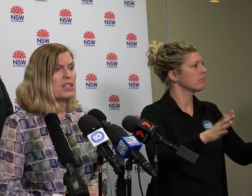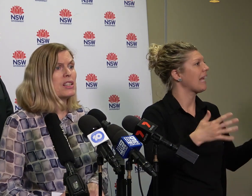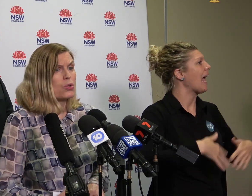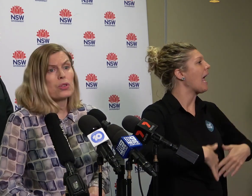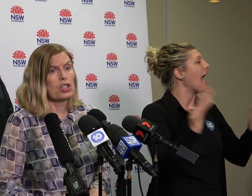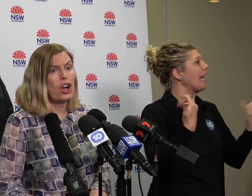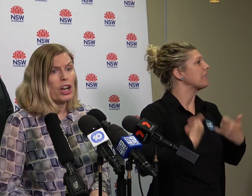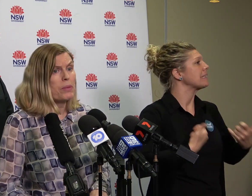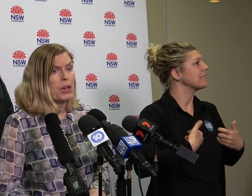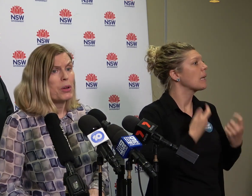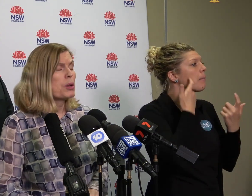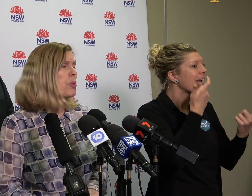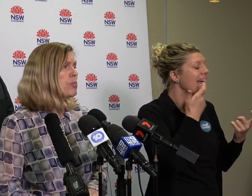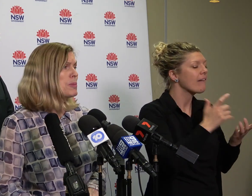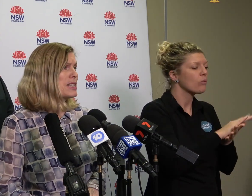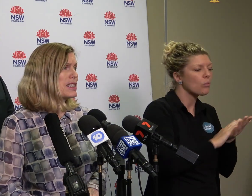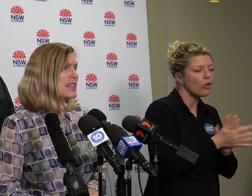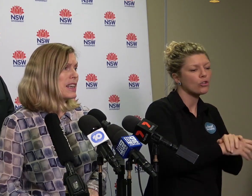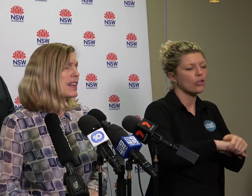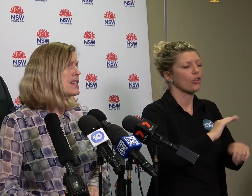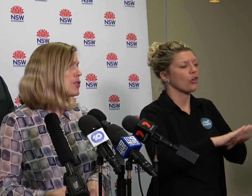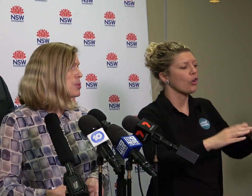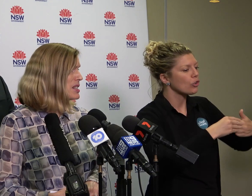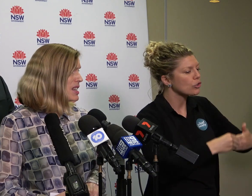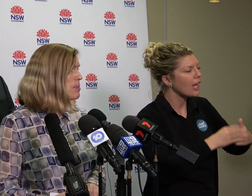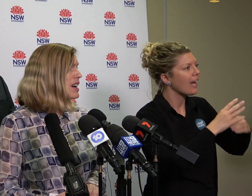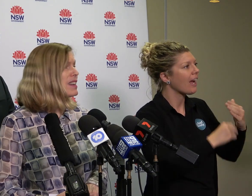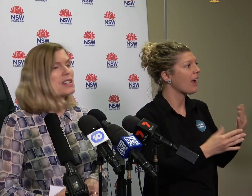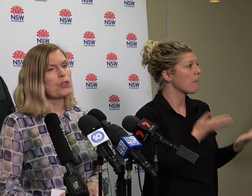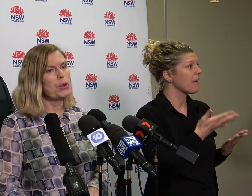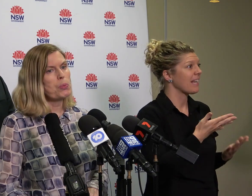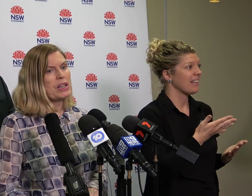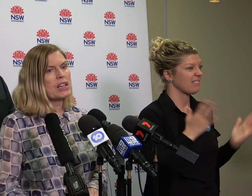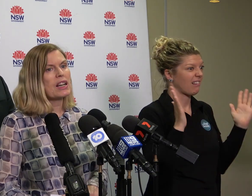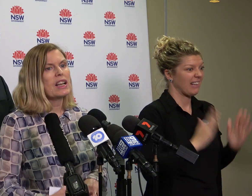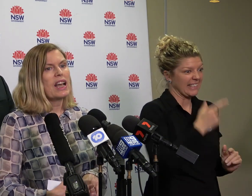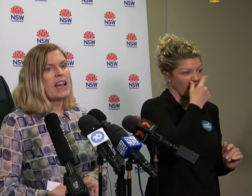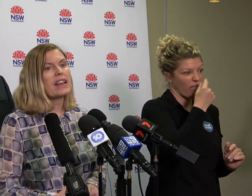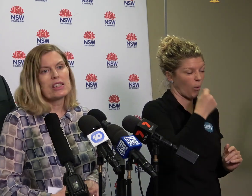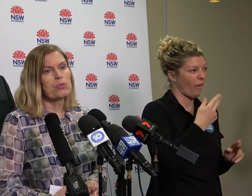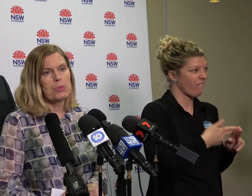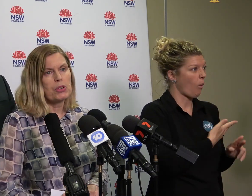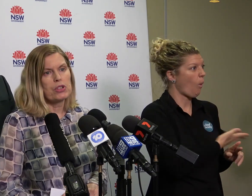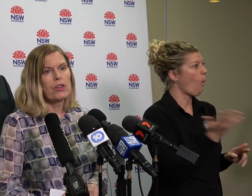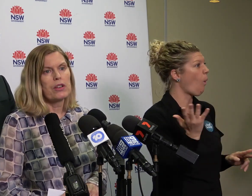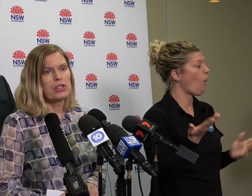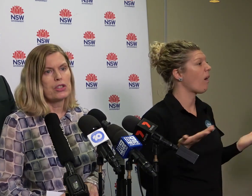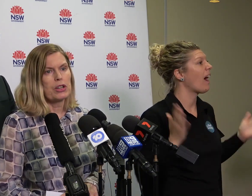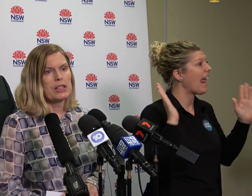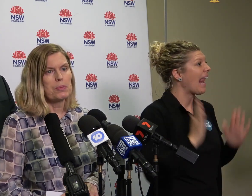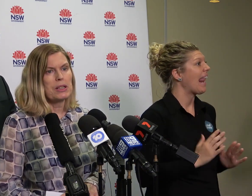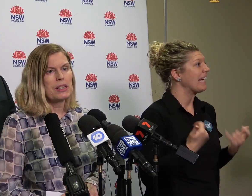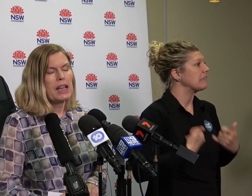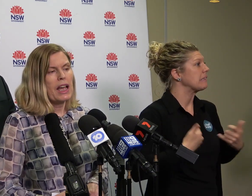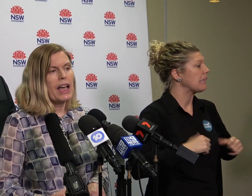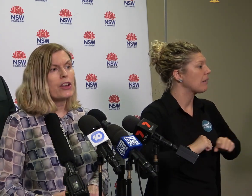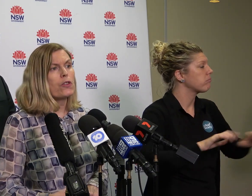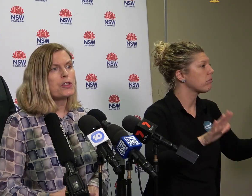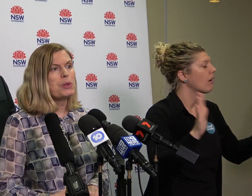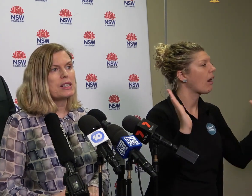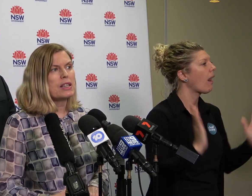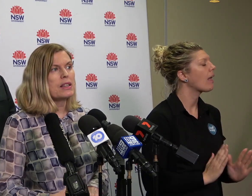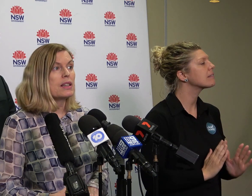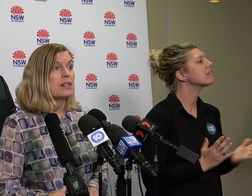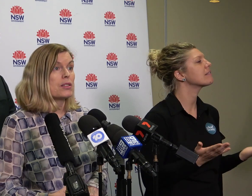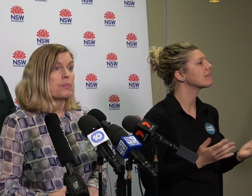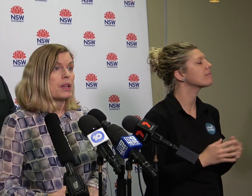general. If we did this all the time, you'd probably see less flu in summer, less flu in winter, and less respiratory viruses transmitted. And